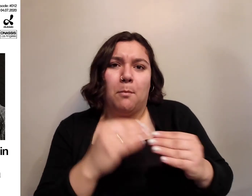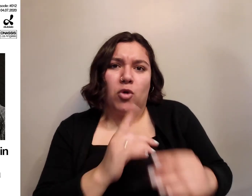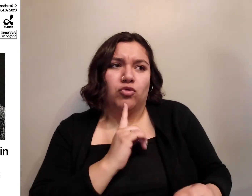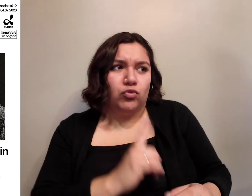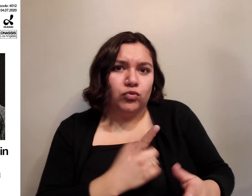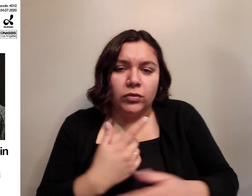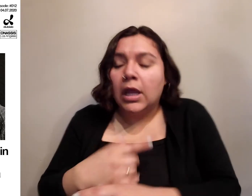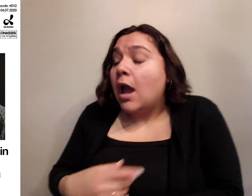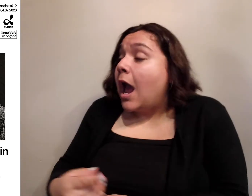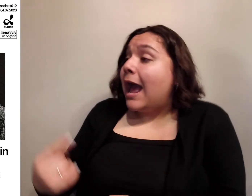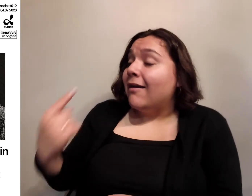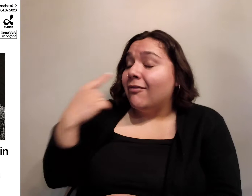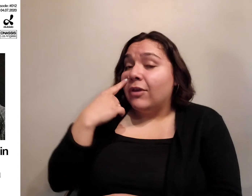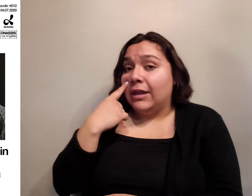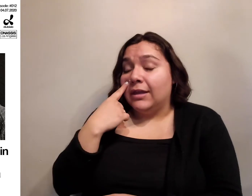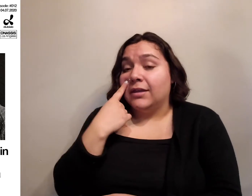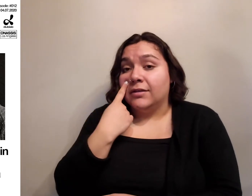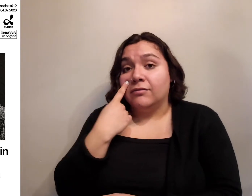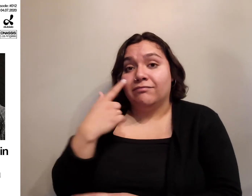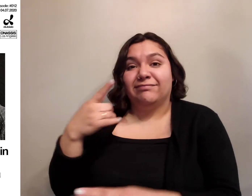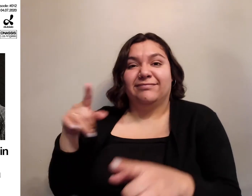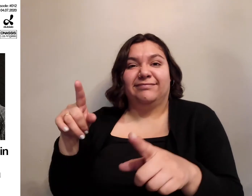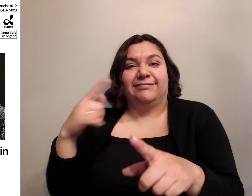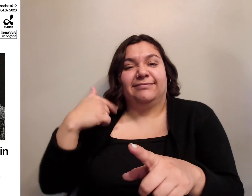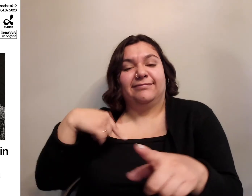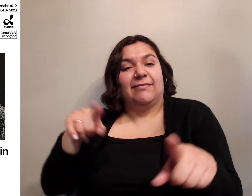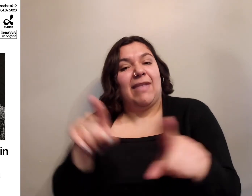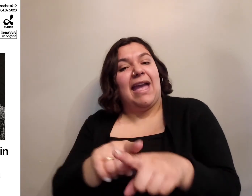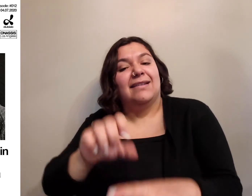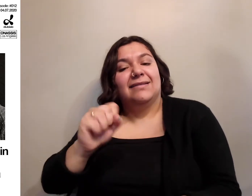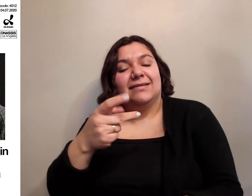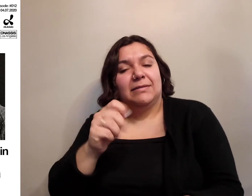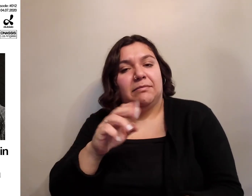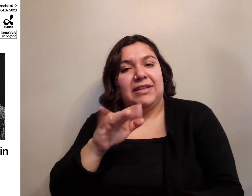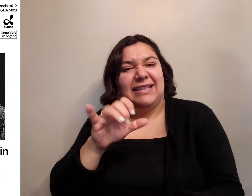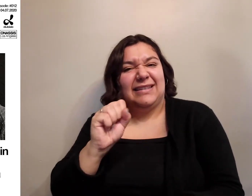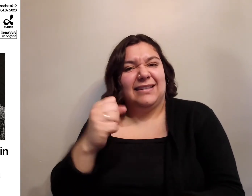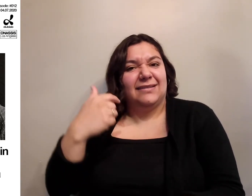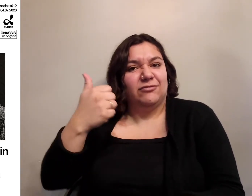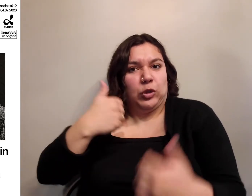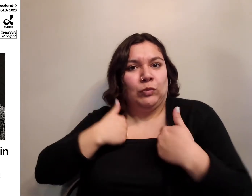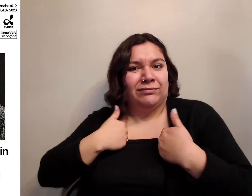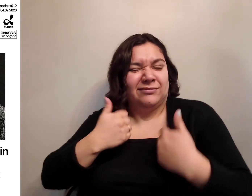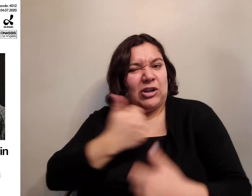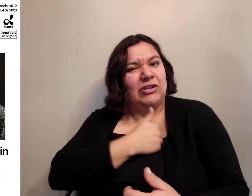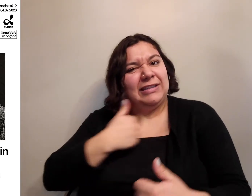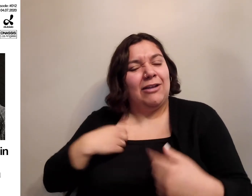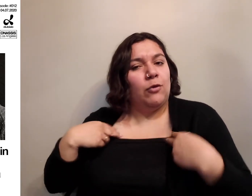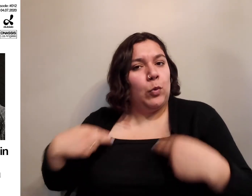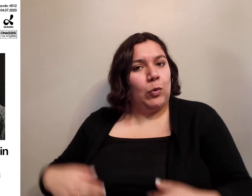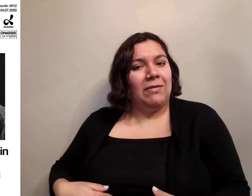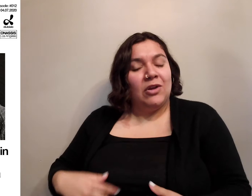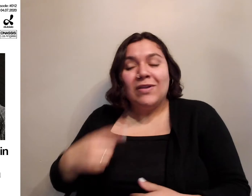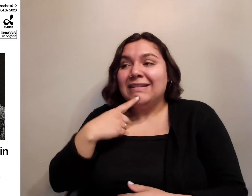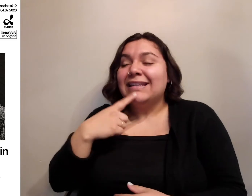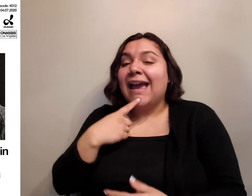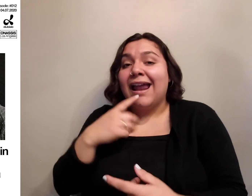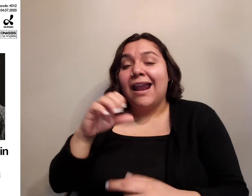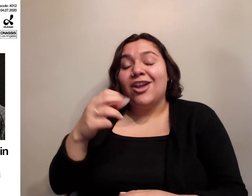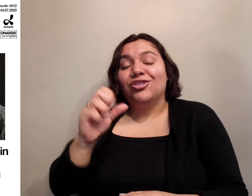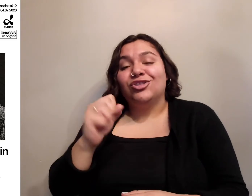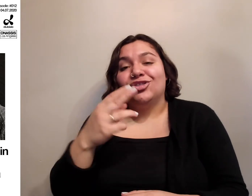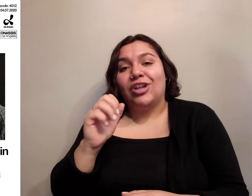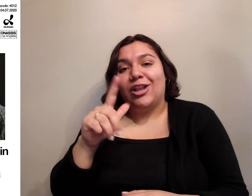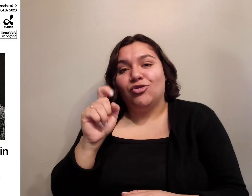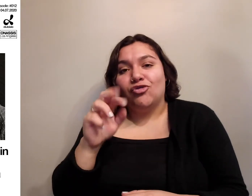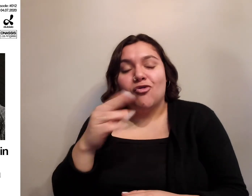Well, I think that as a species, we decided long ago that shelter, along with food